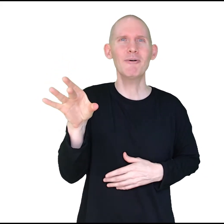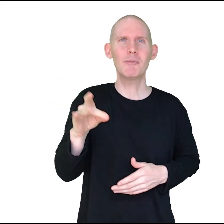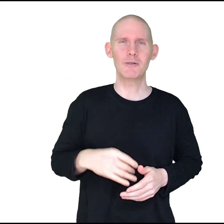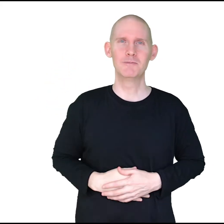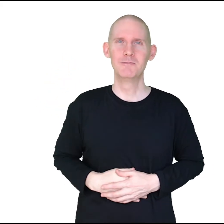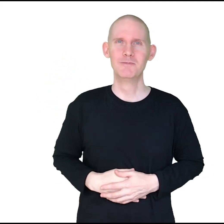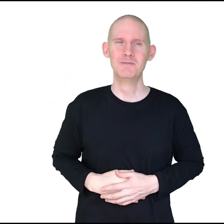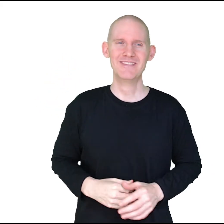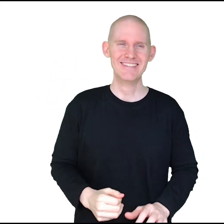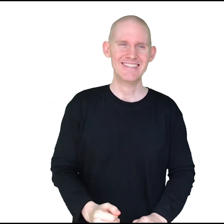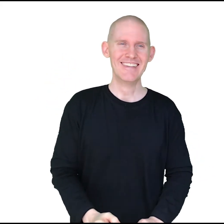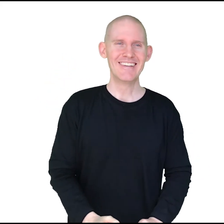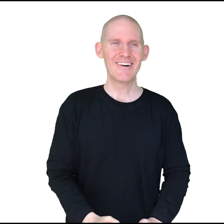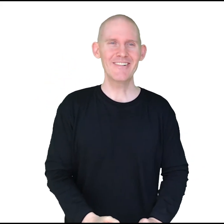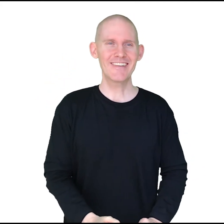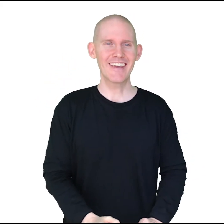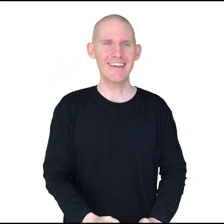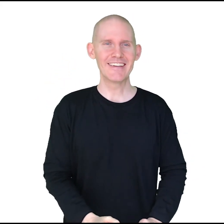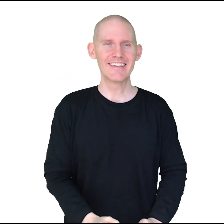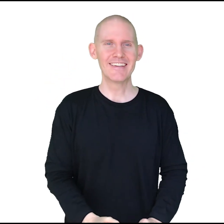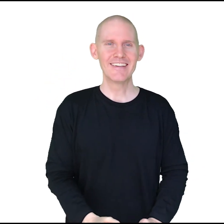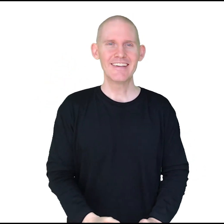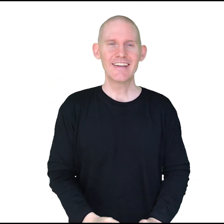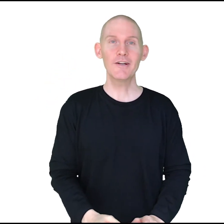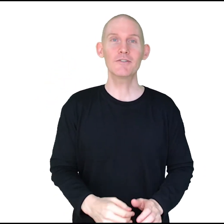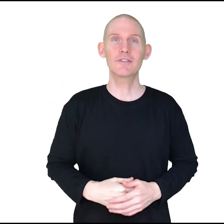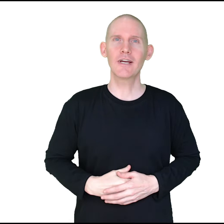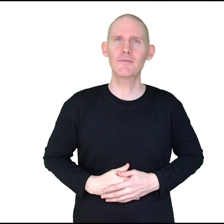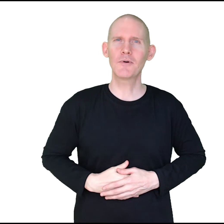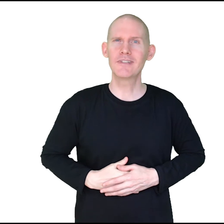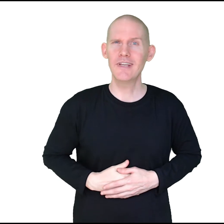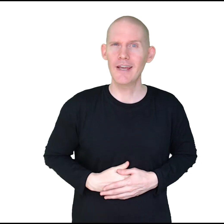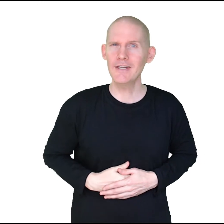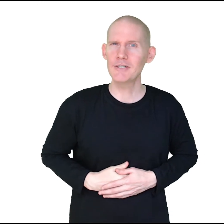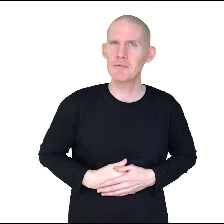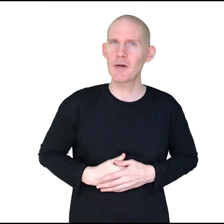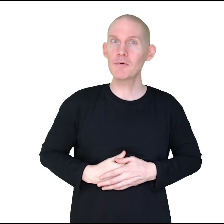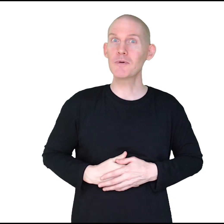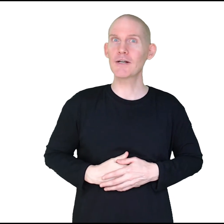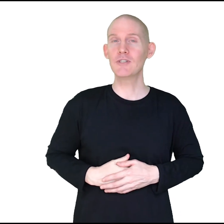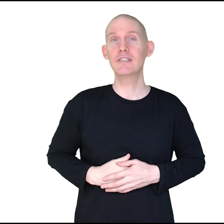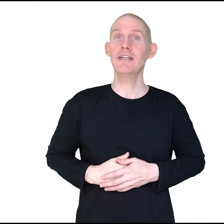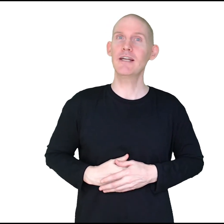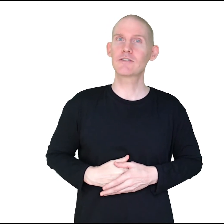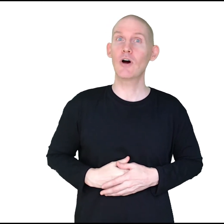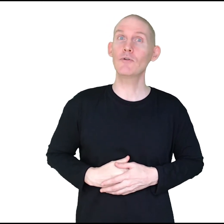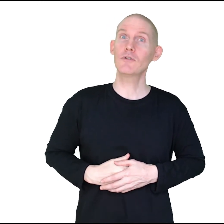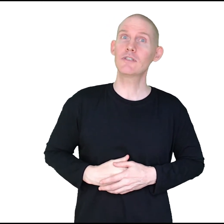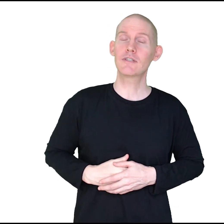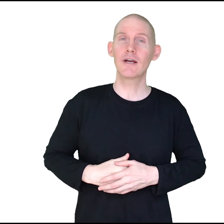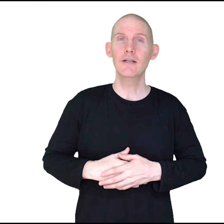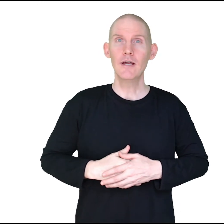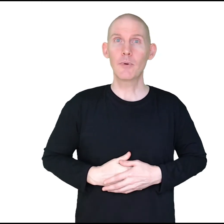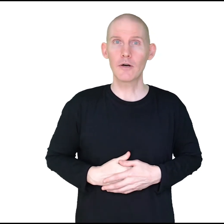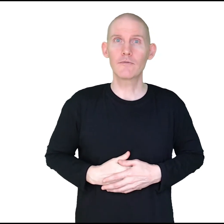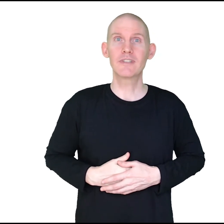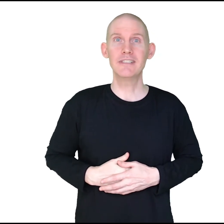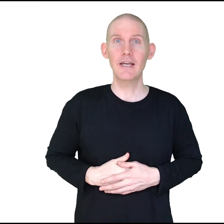terrible. Okay. Here's the sign for a day. Do you remember? We actually did it as the alternate sign part of today.